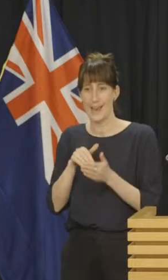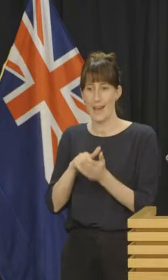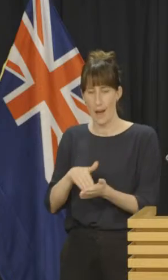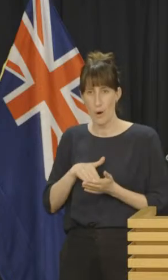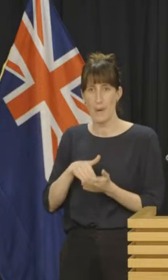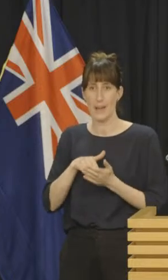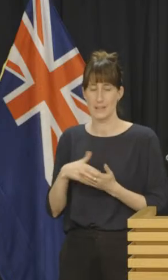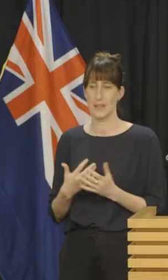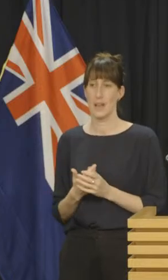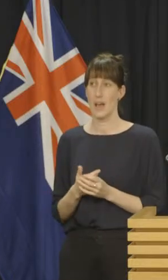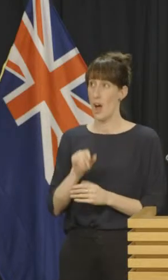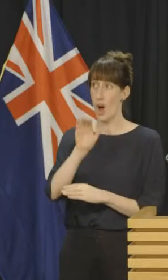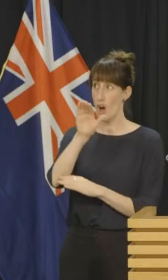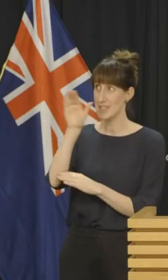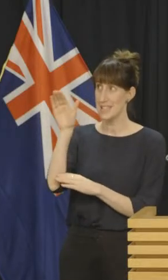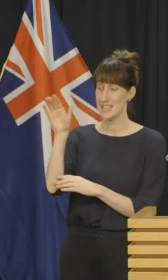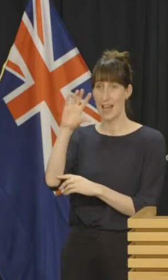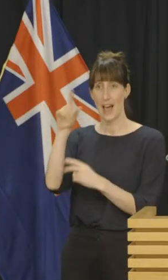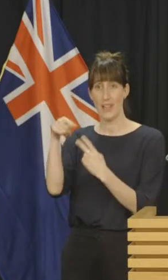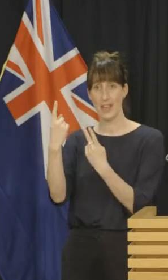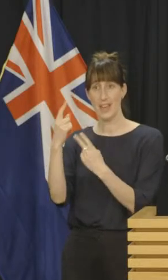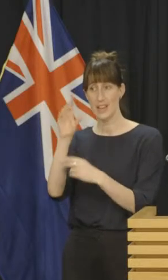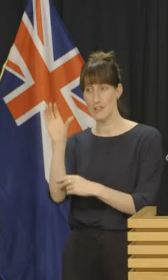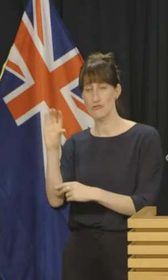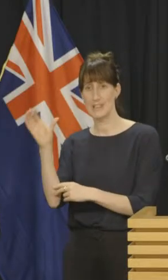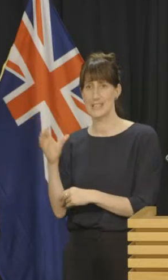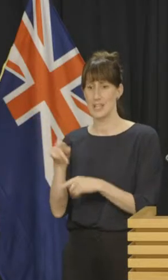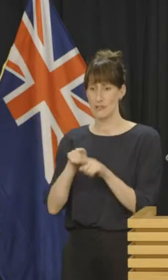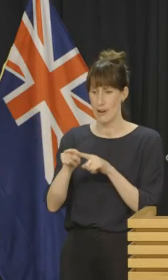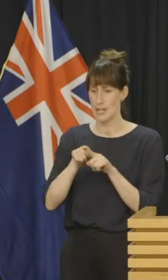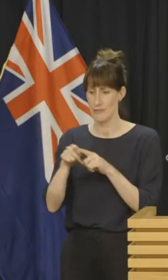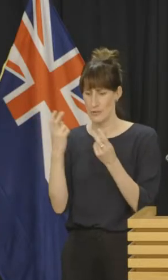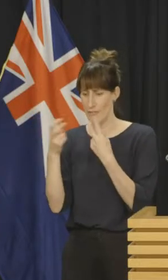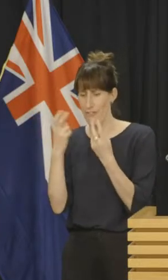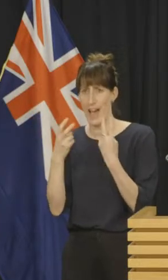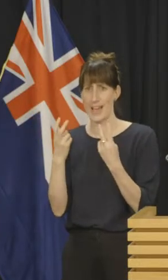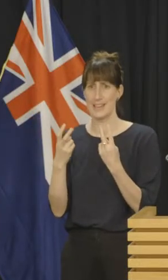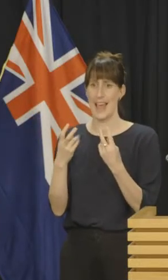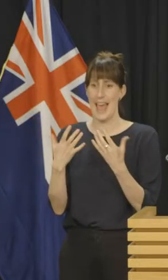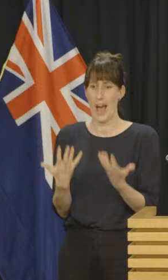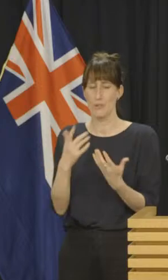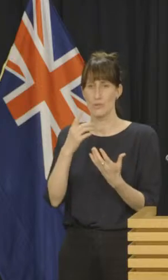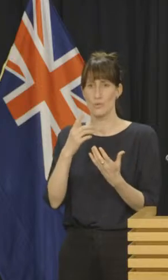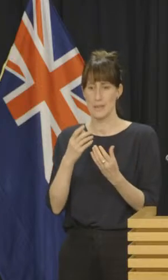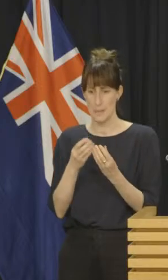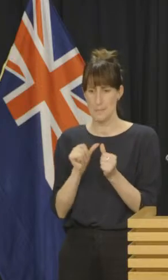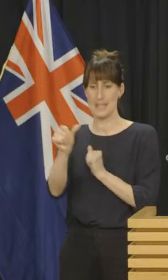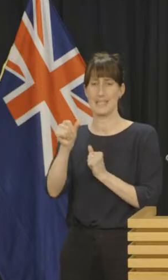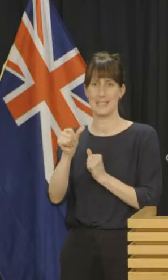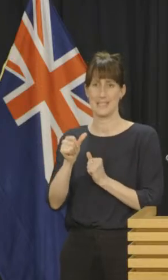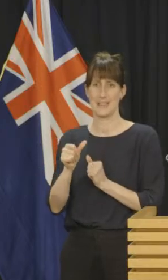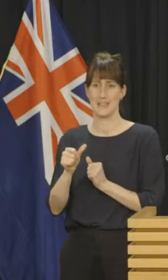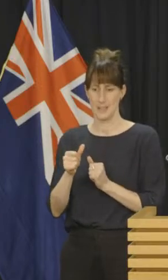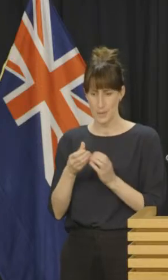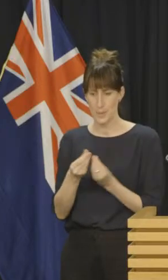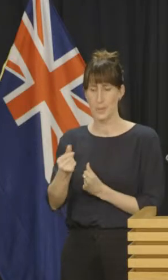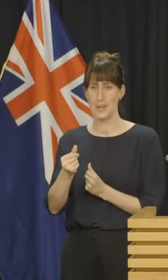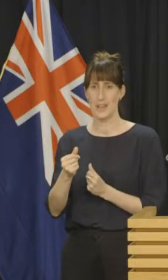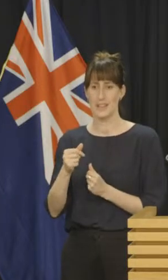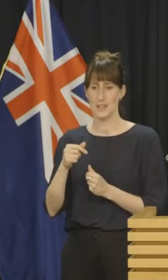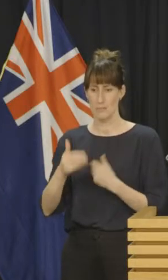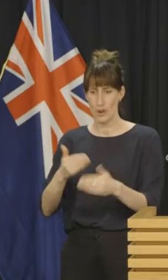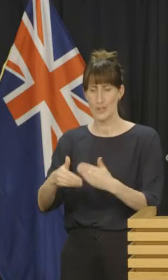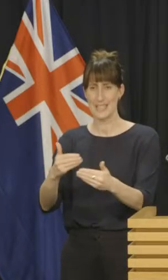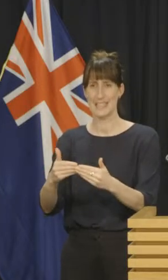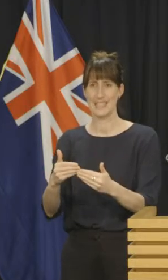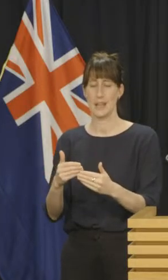in under a much greater sense of urgency to find the magic solution, and none of them have found one. So the most these tools, I think, will give us